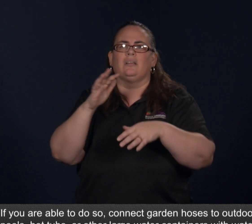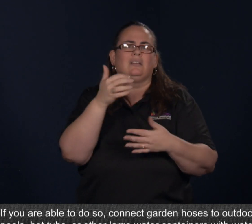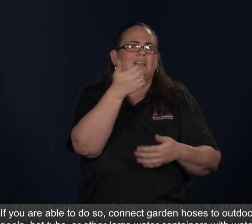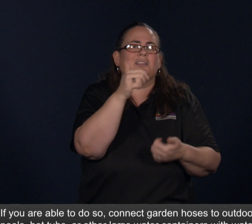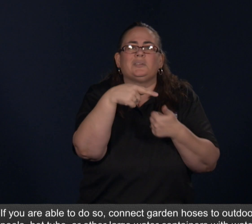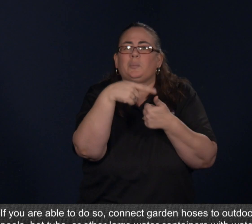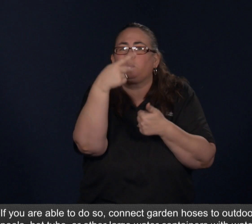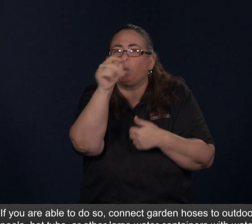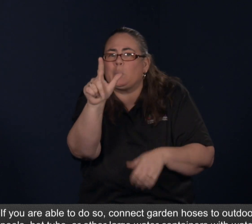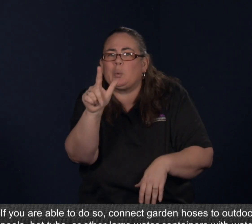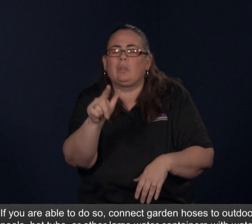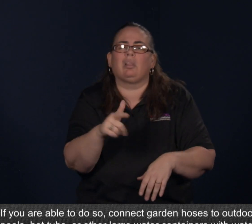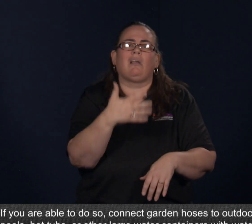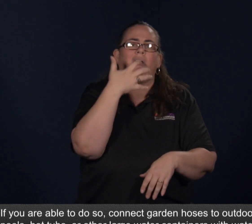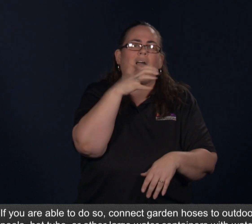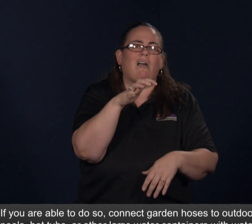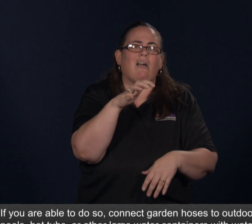or other large containers with water.